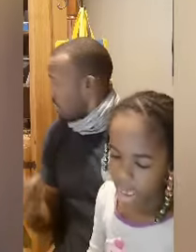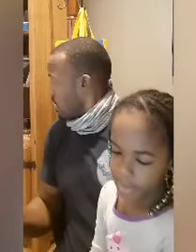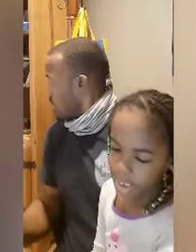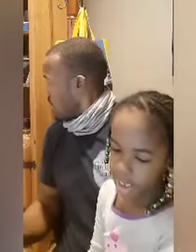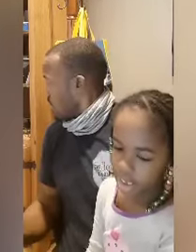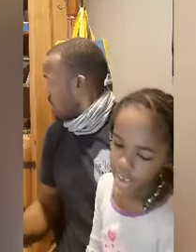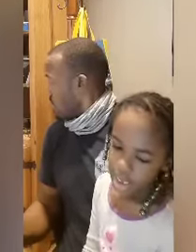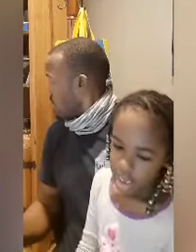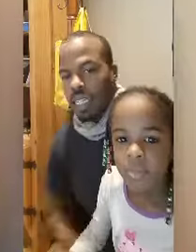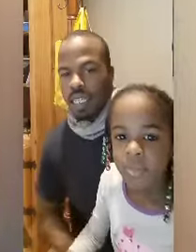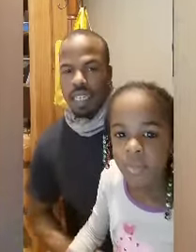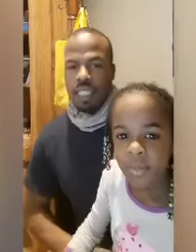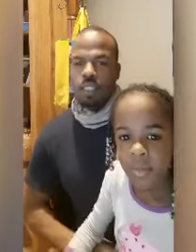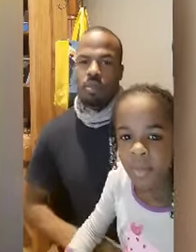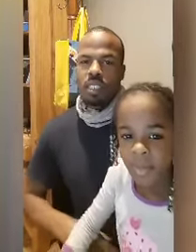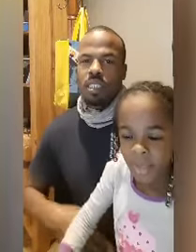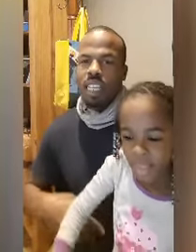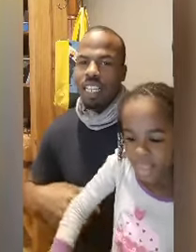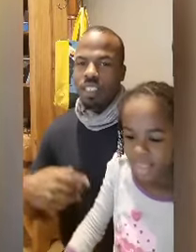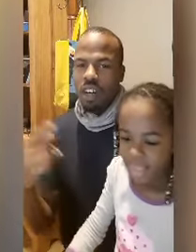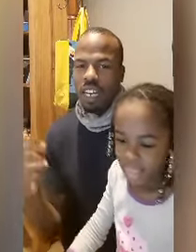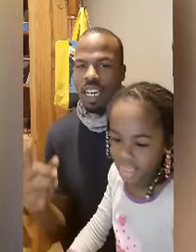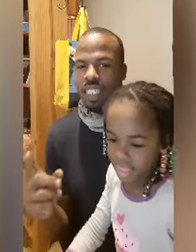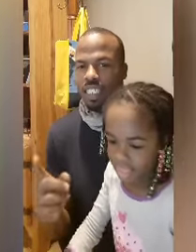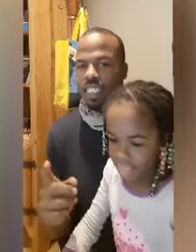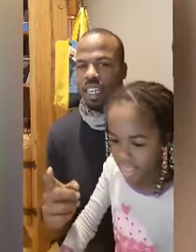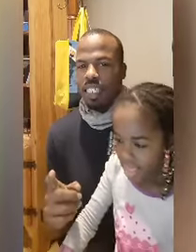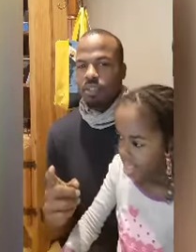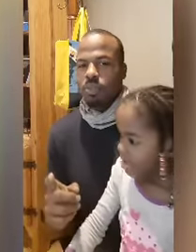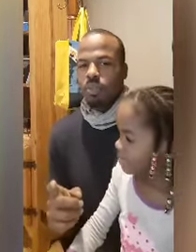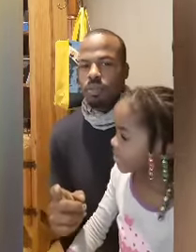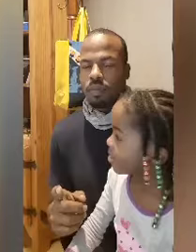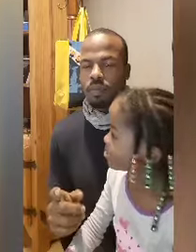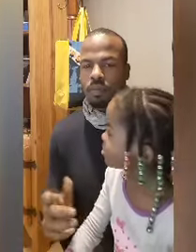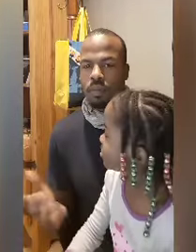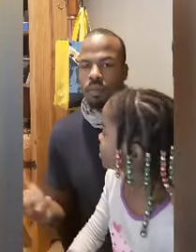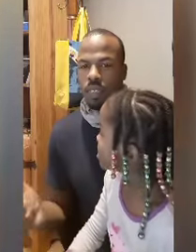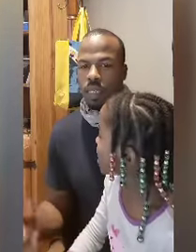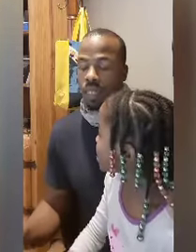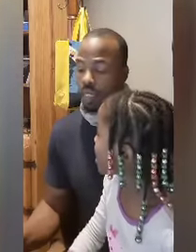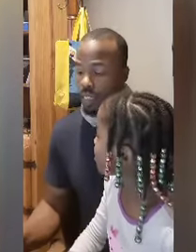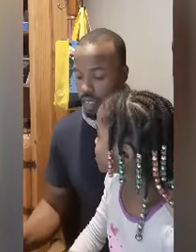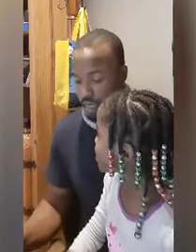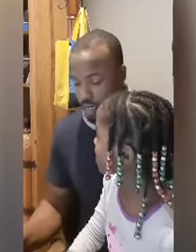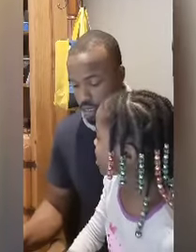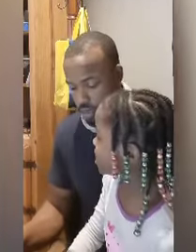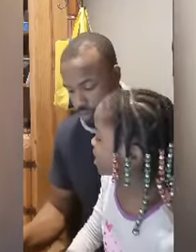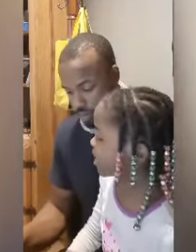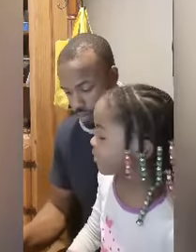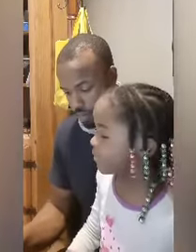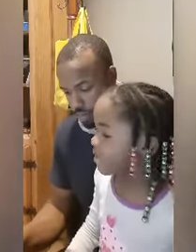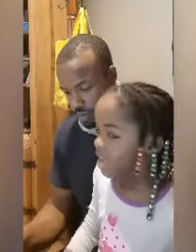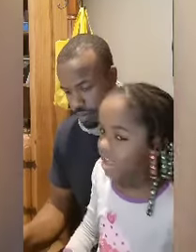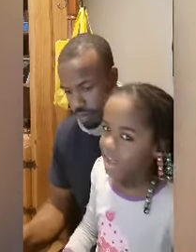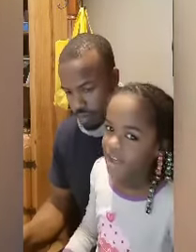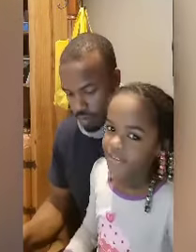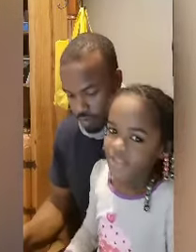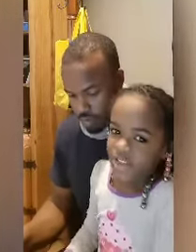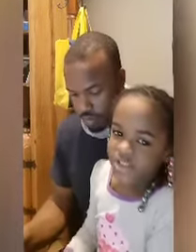maybe... All right. So we're still at dog exercise. Well, Daddy, I was thinking if the